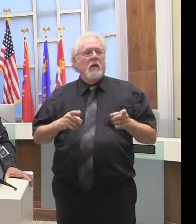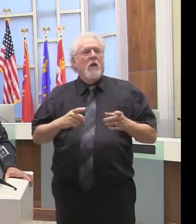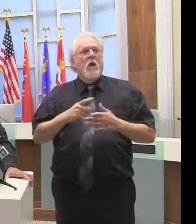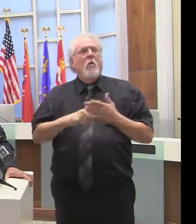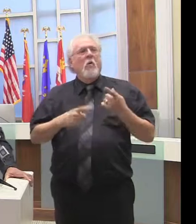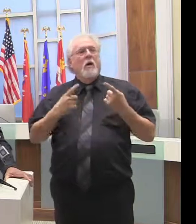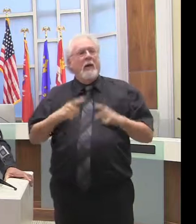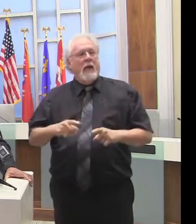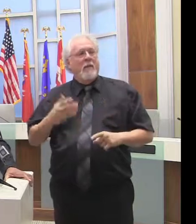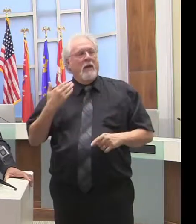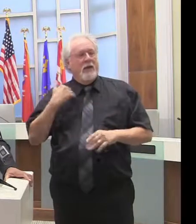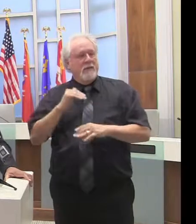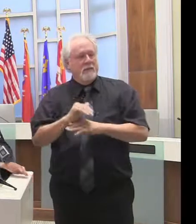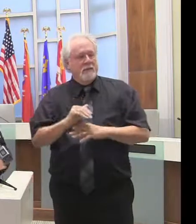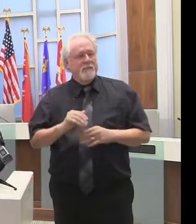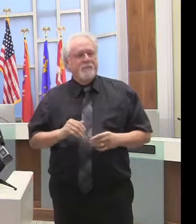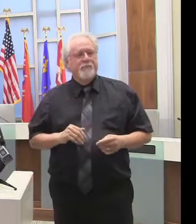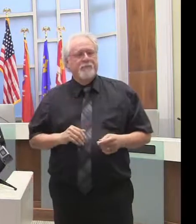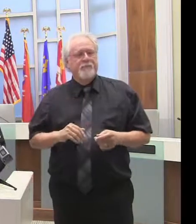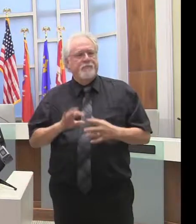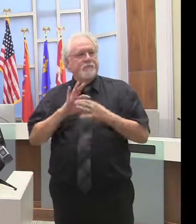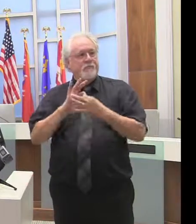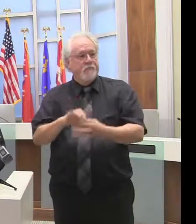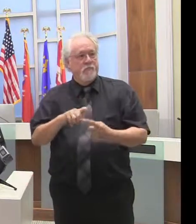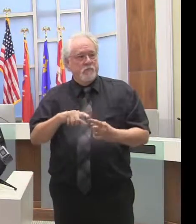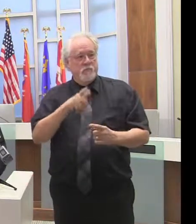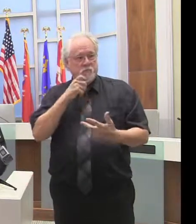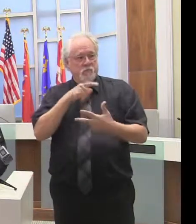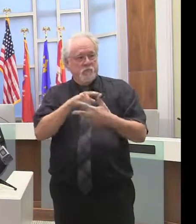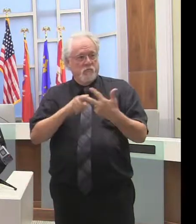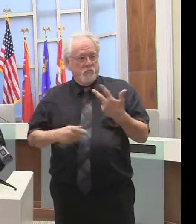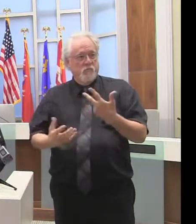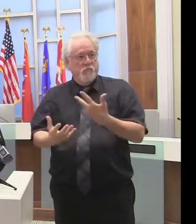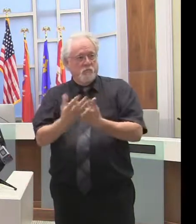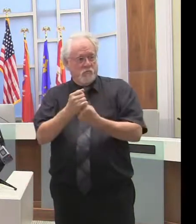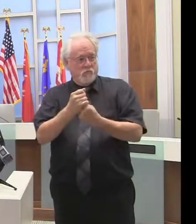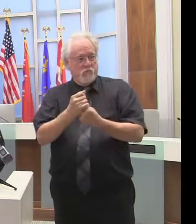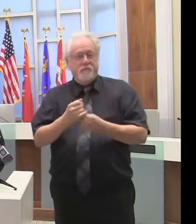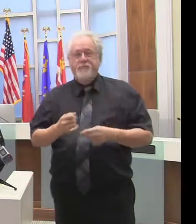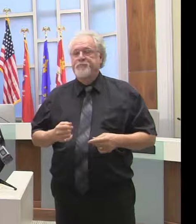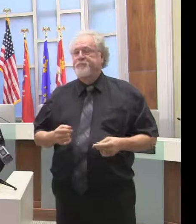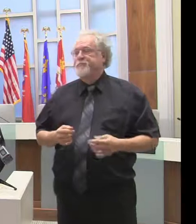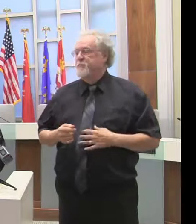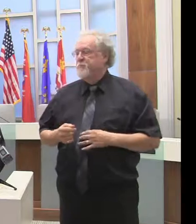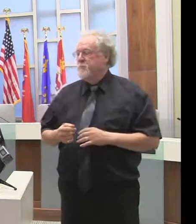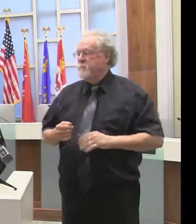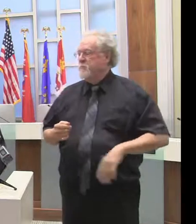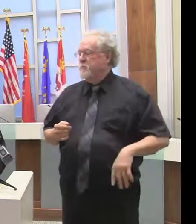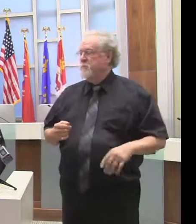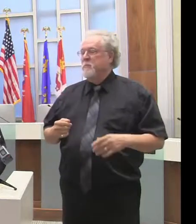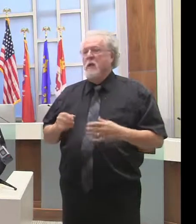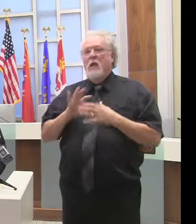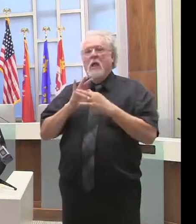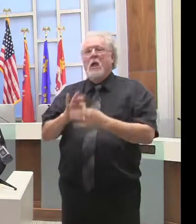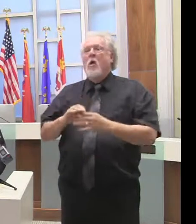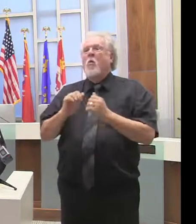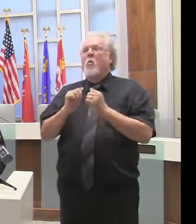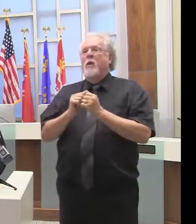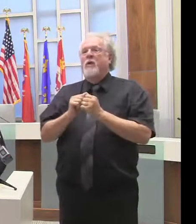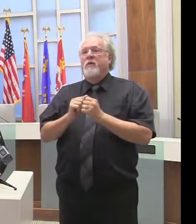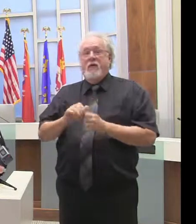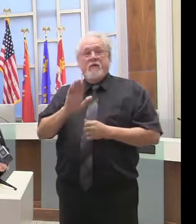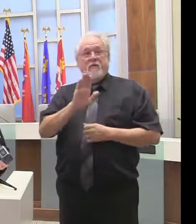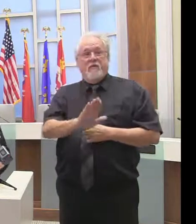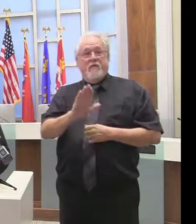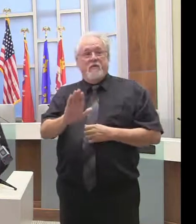What happened last night as it relates to those individuals that were arrested has to do with